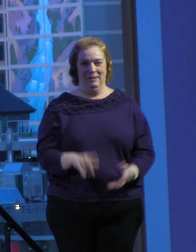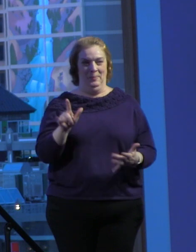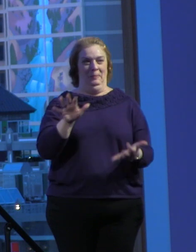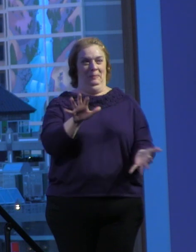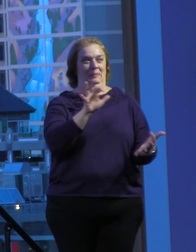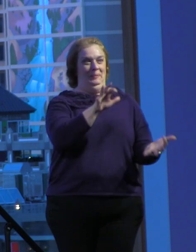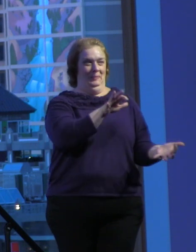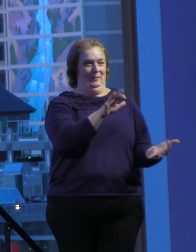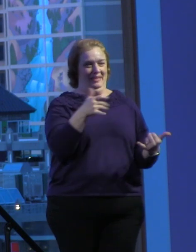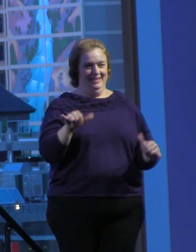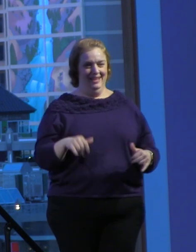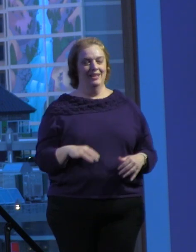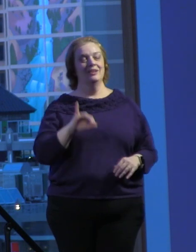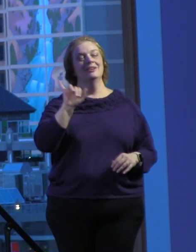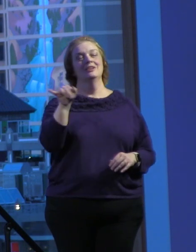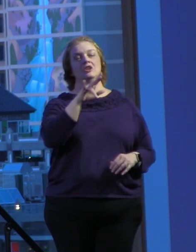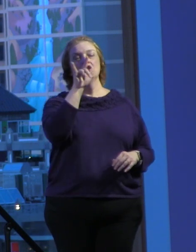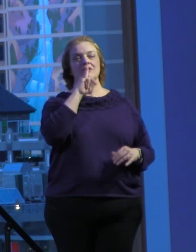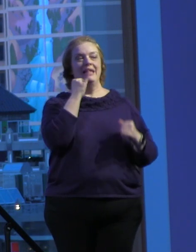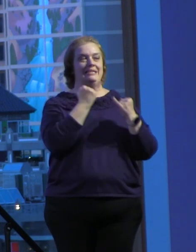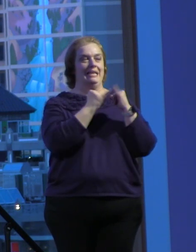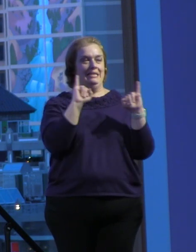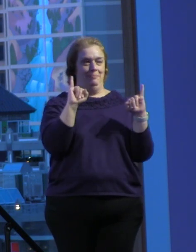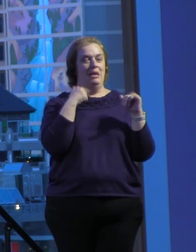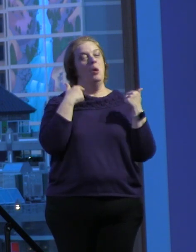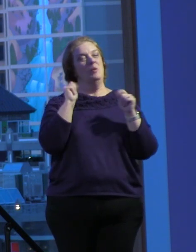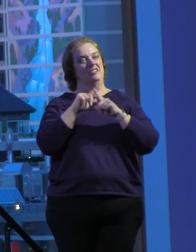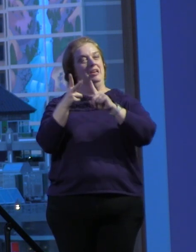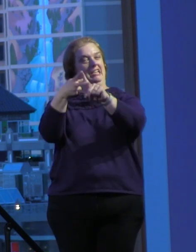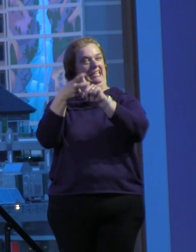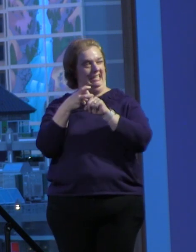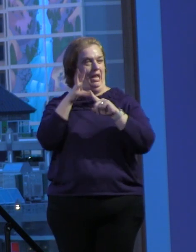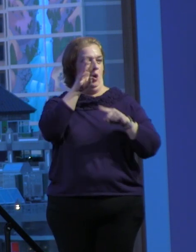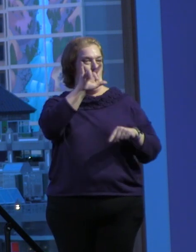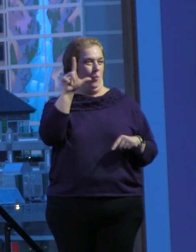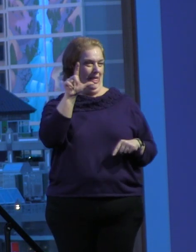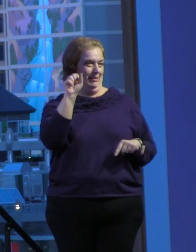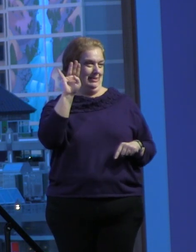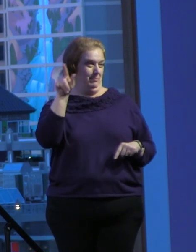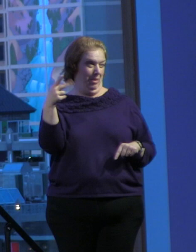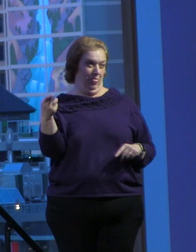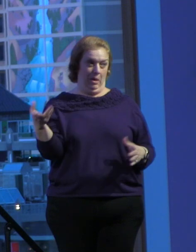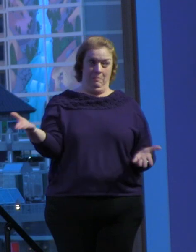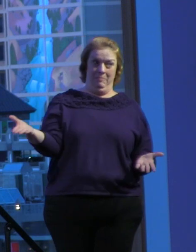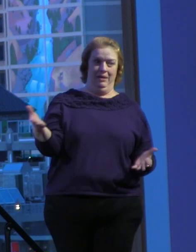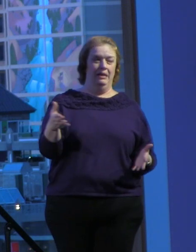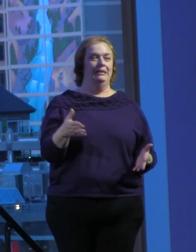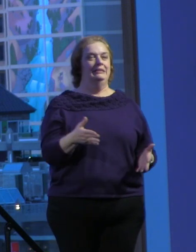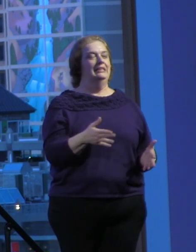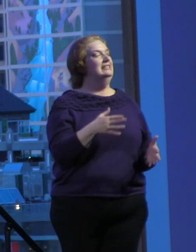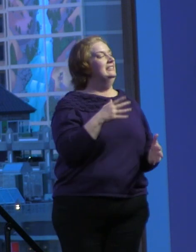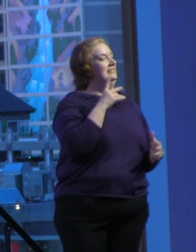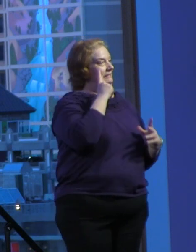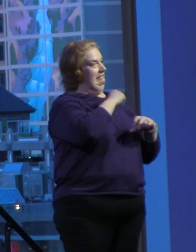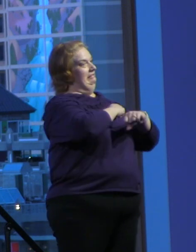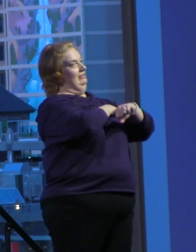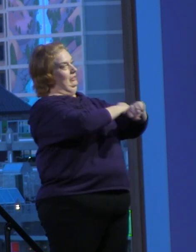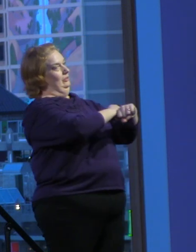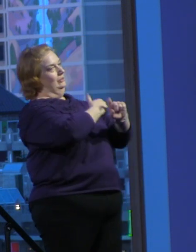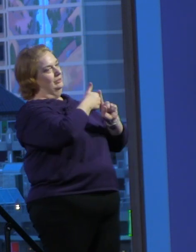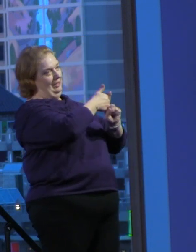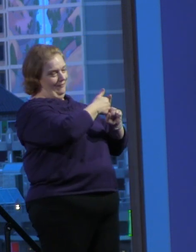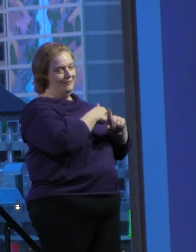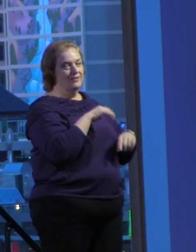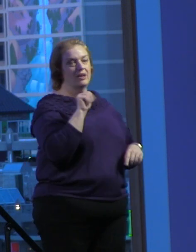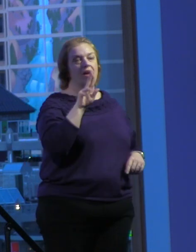July is going to be Independence. We are working on Will Smith for that. And gird your loins. And then August